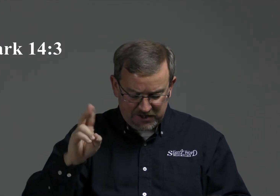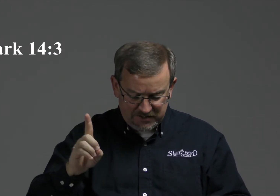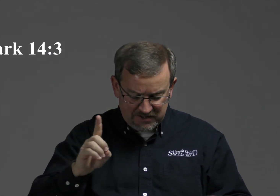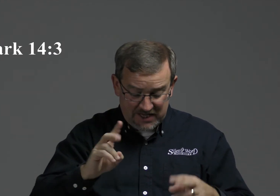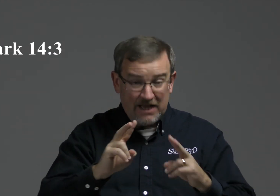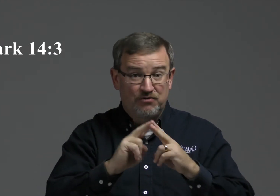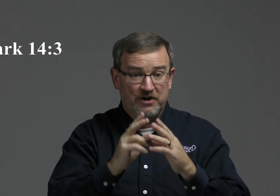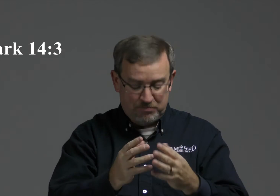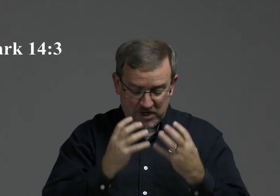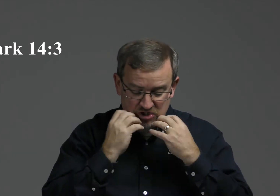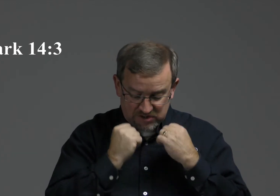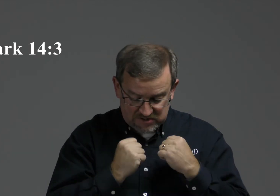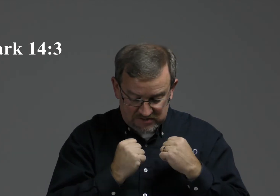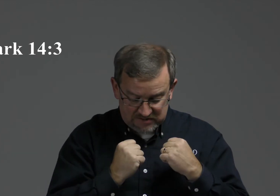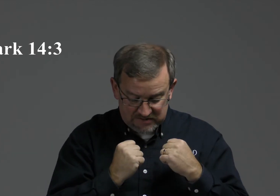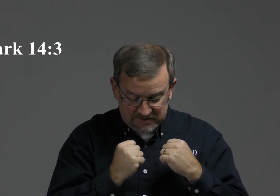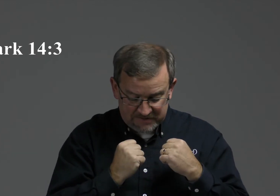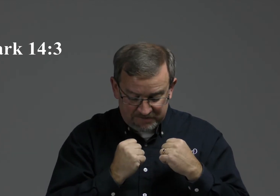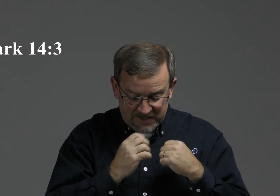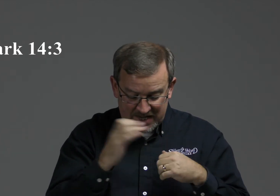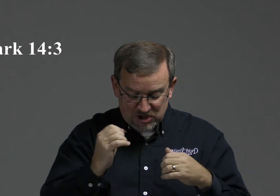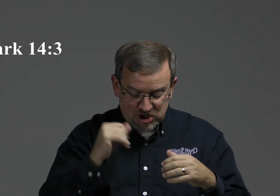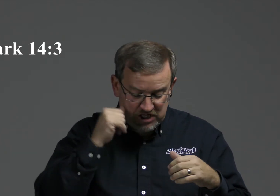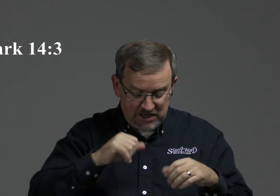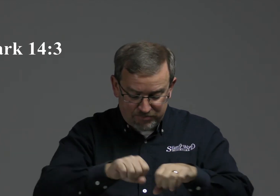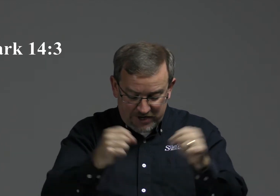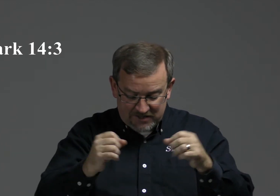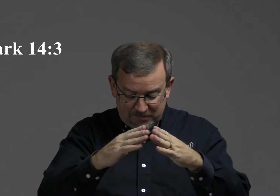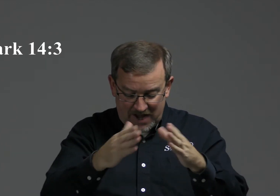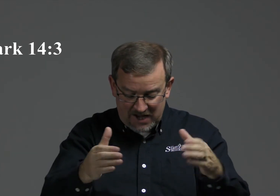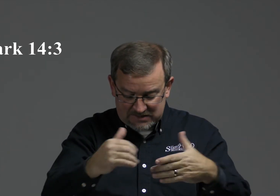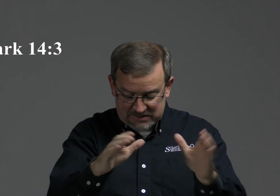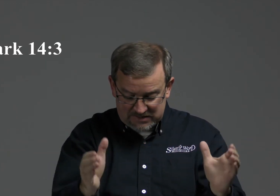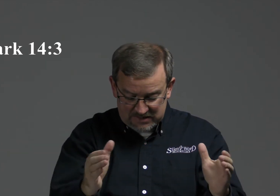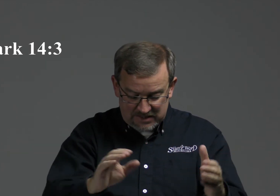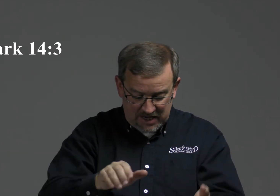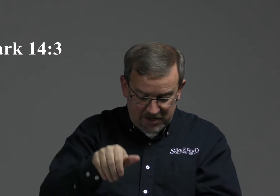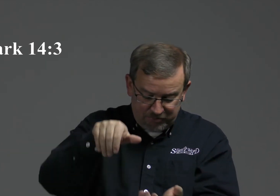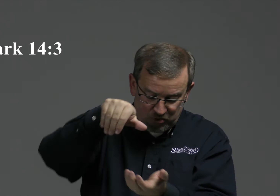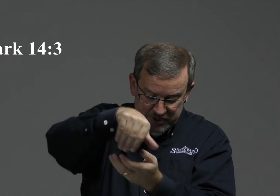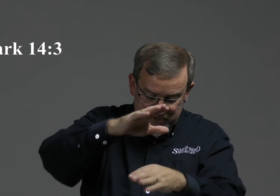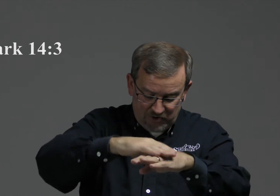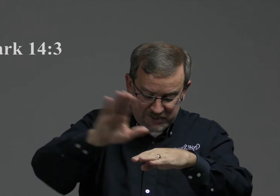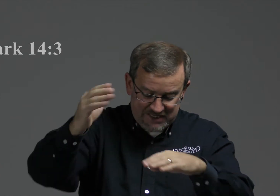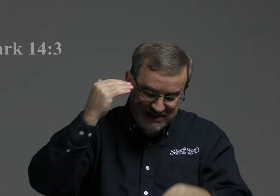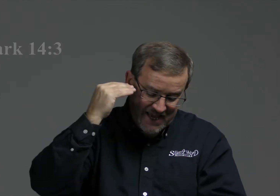spikenard. It was very precious. And she broke the box and poured it on his